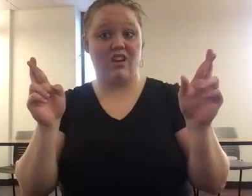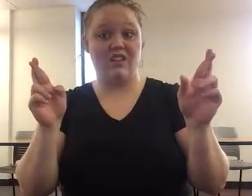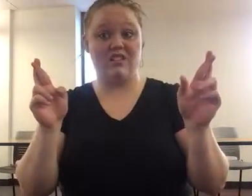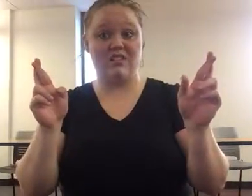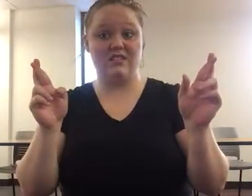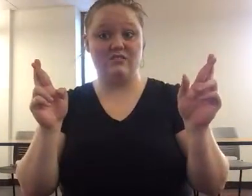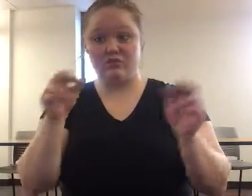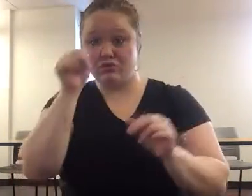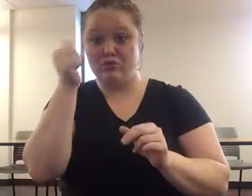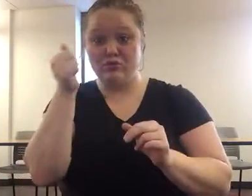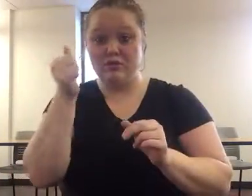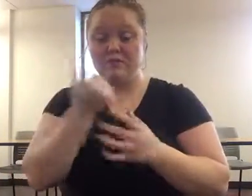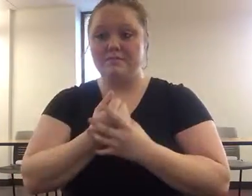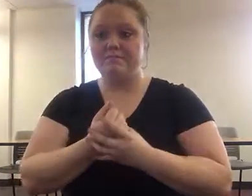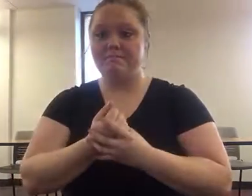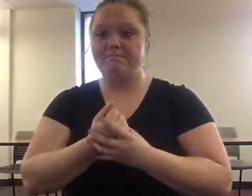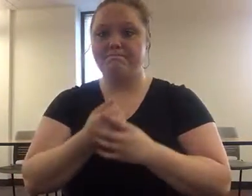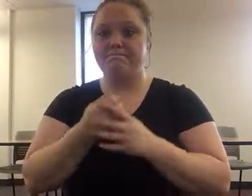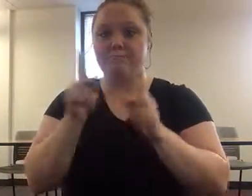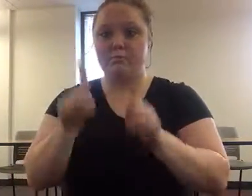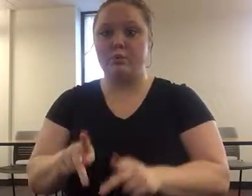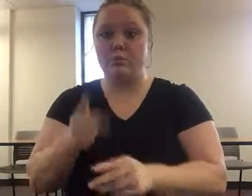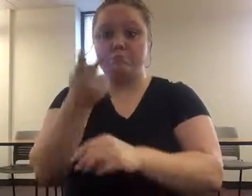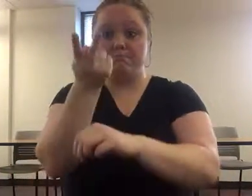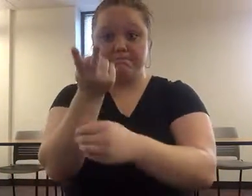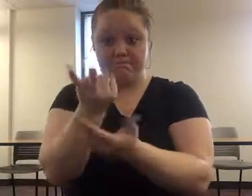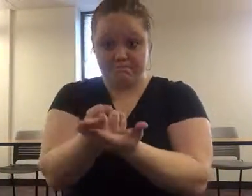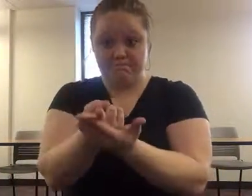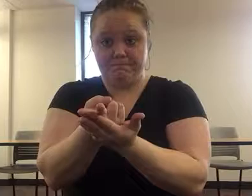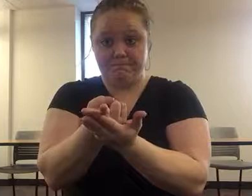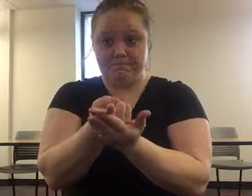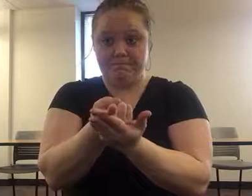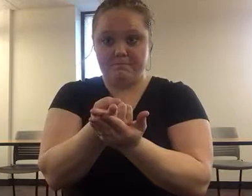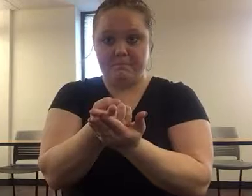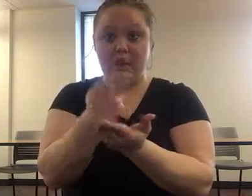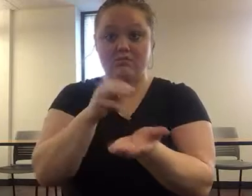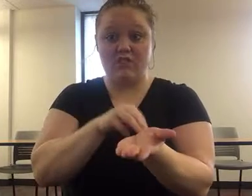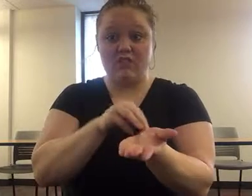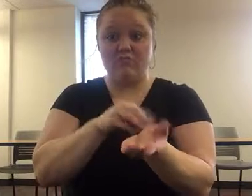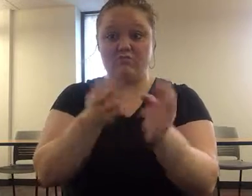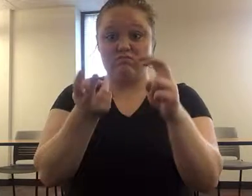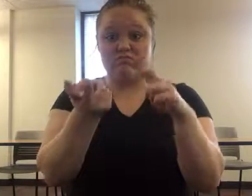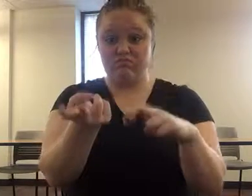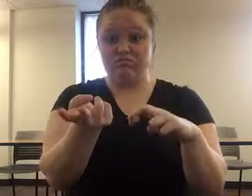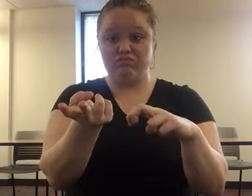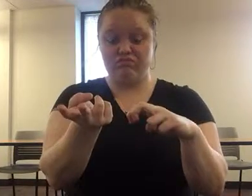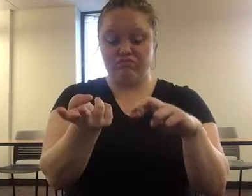table, and your surgeon will be sitting next to you. We sit down while we do this, and we'll kind of be sitting by your